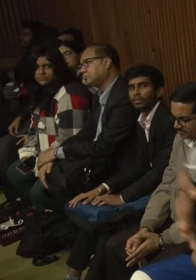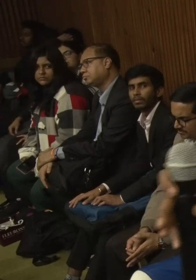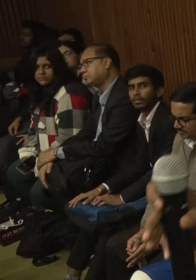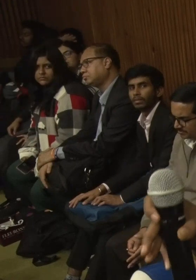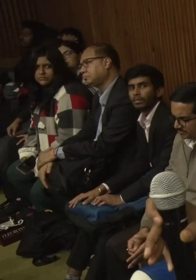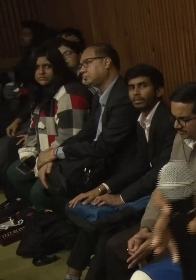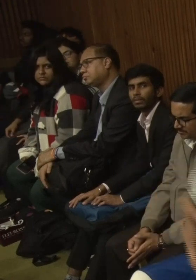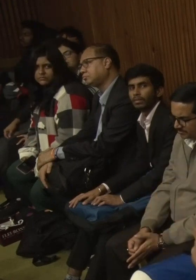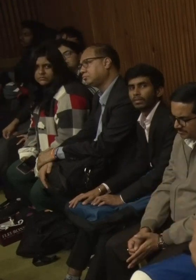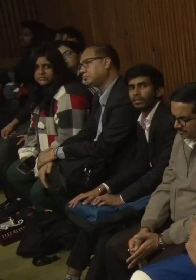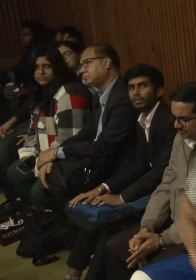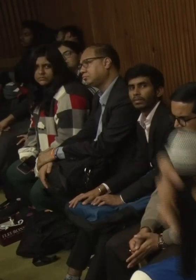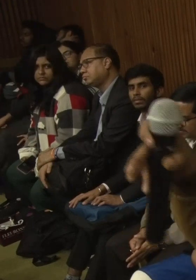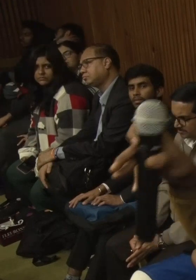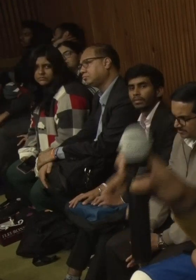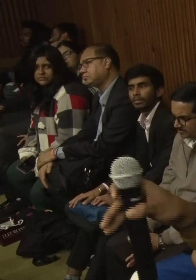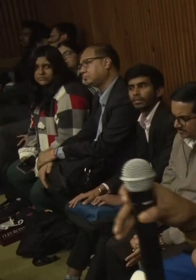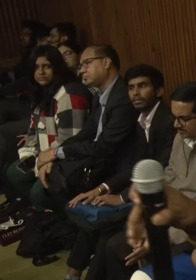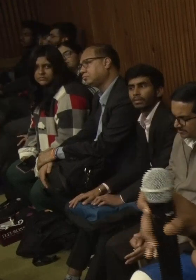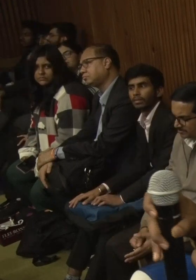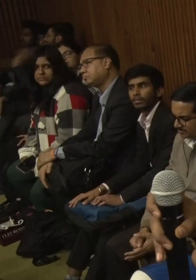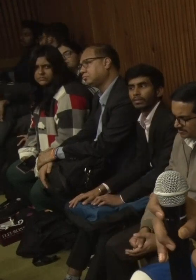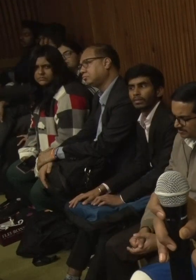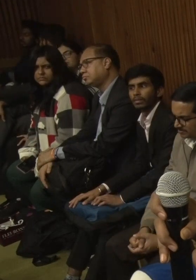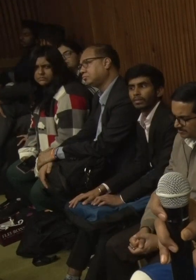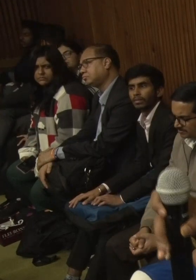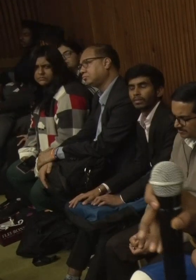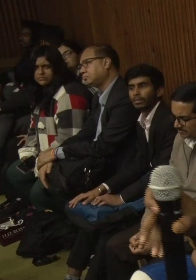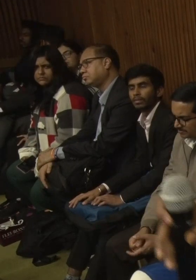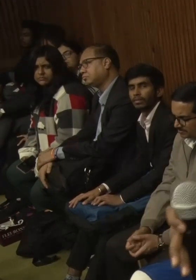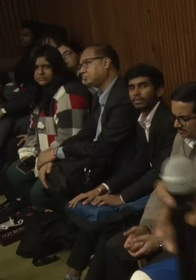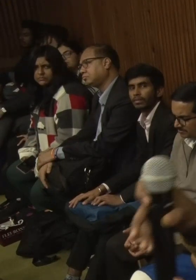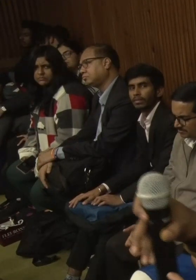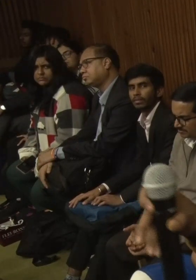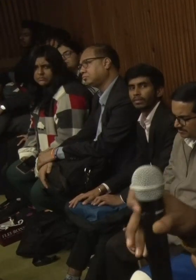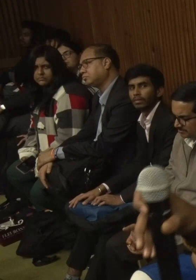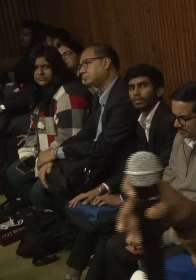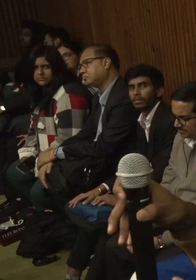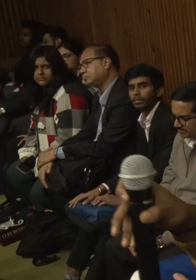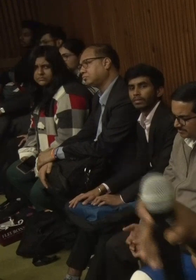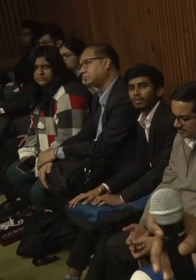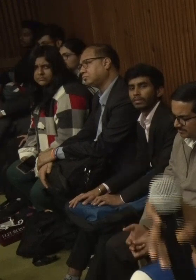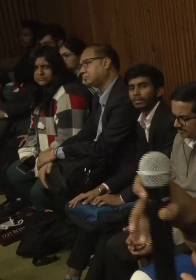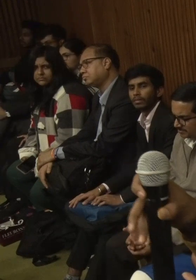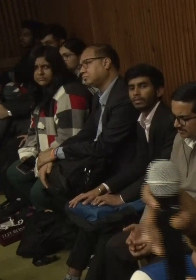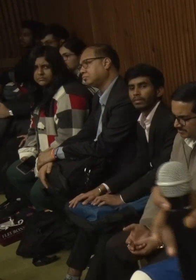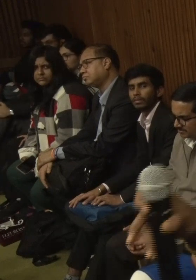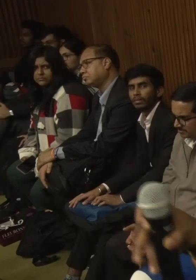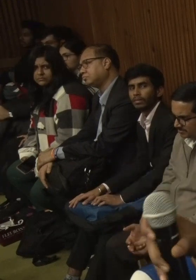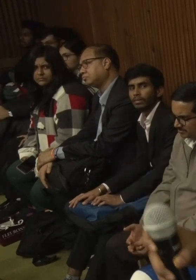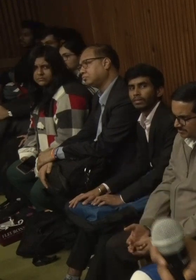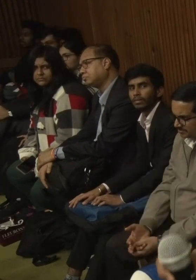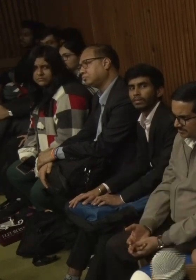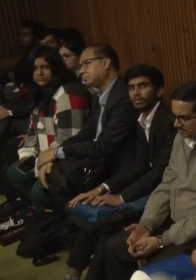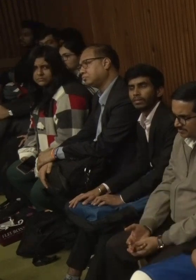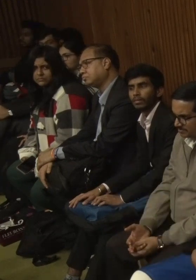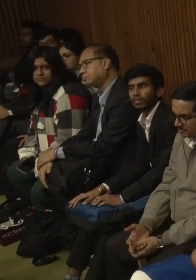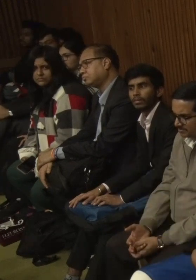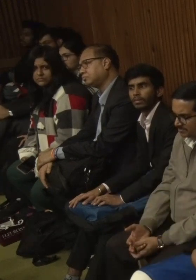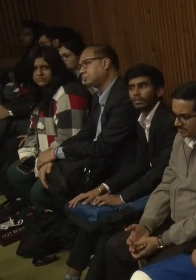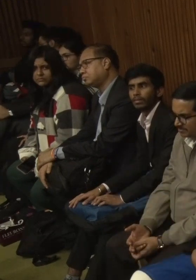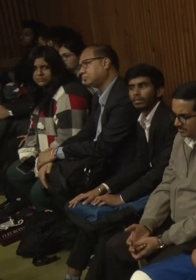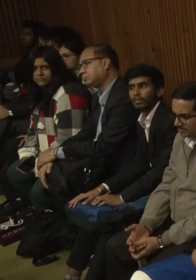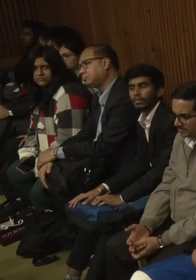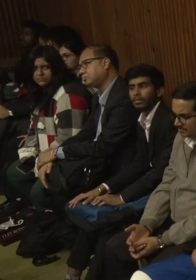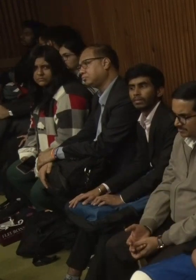reconcile this notion of diversity and equality, and how does law work and how does everything? Well, it's